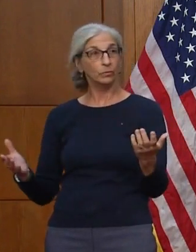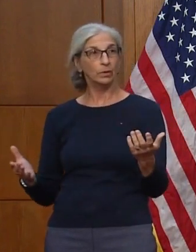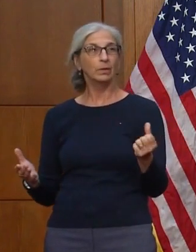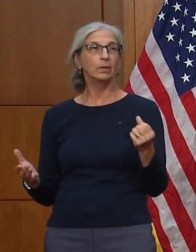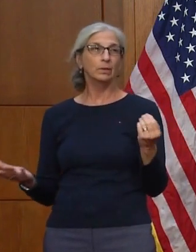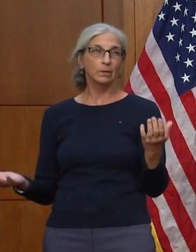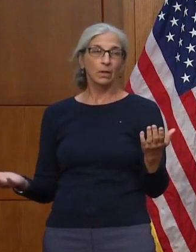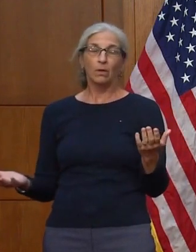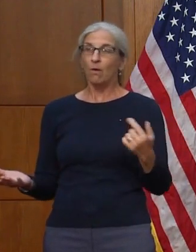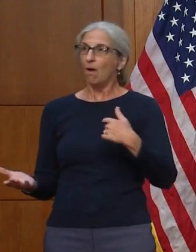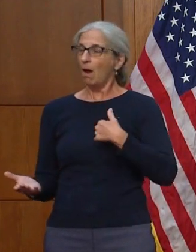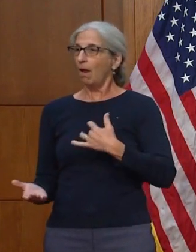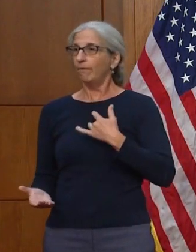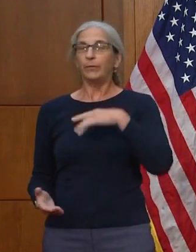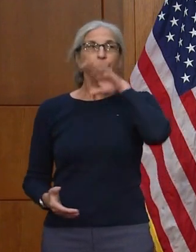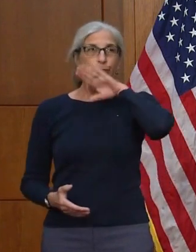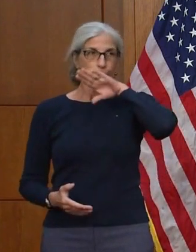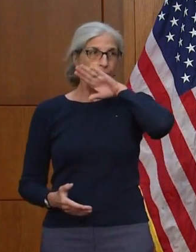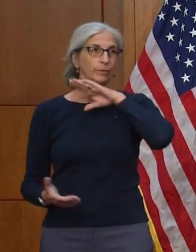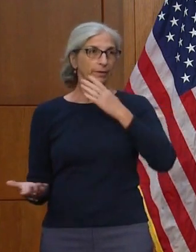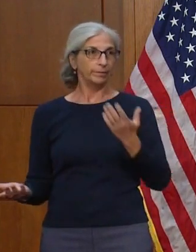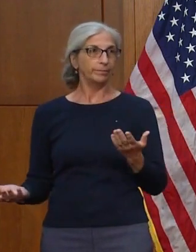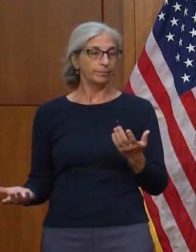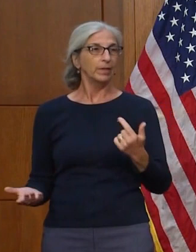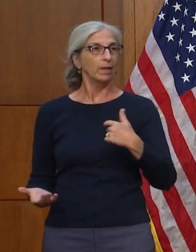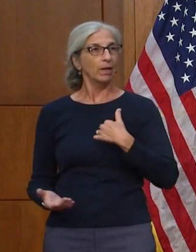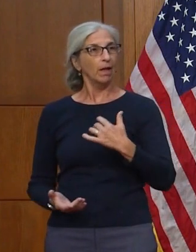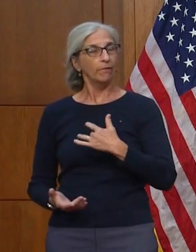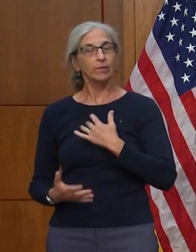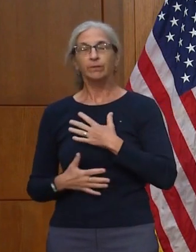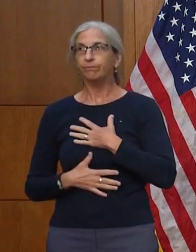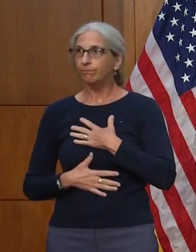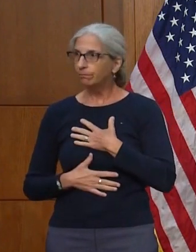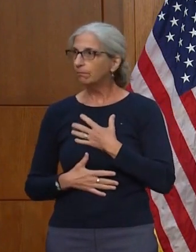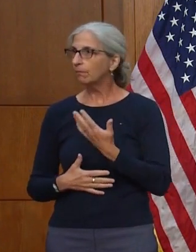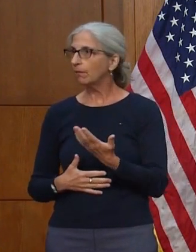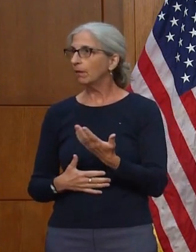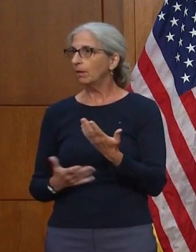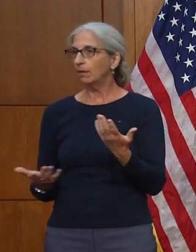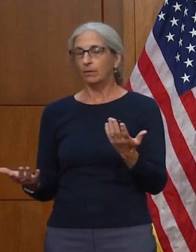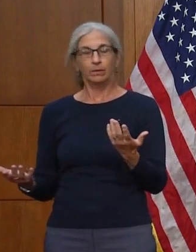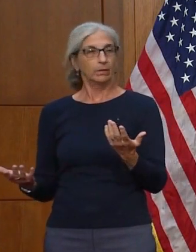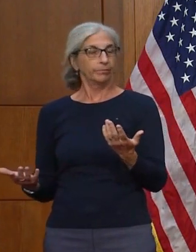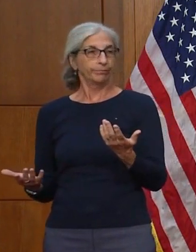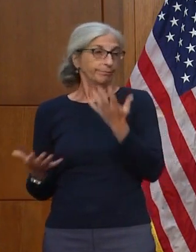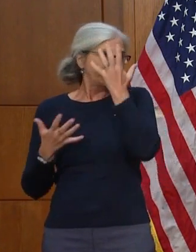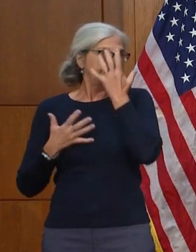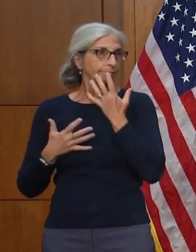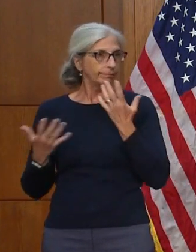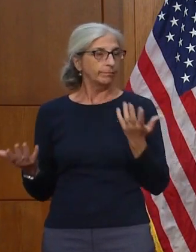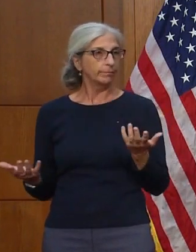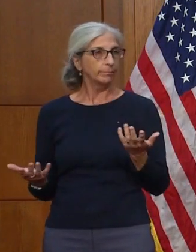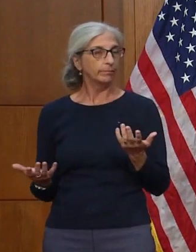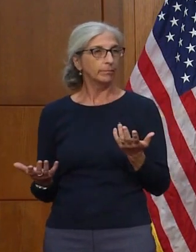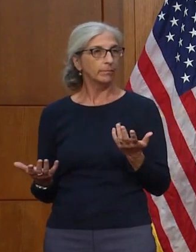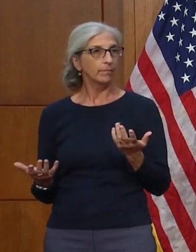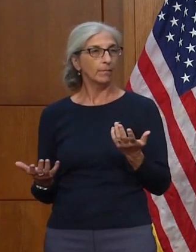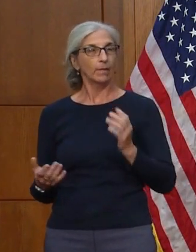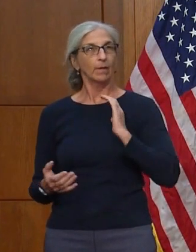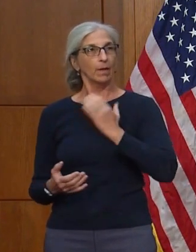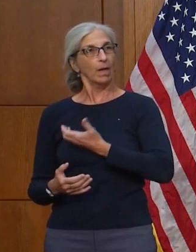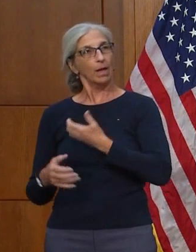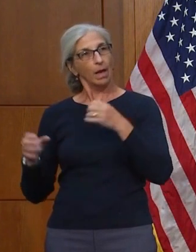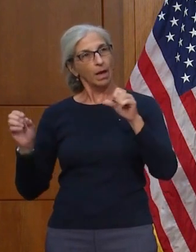me frustrating, and it's also regrettable. And as I mentioned earlier, this our